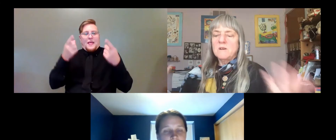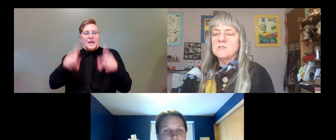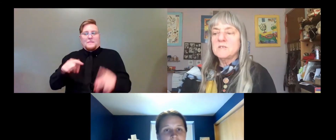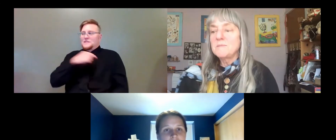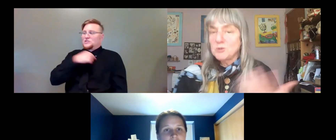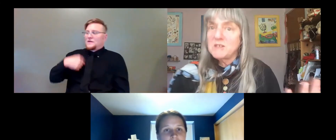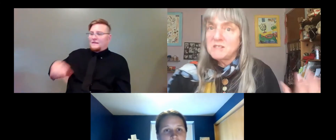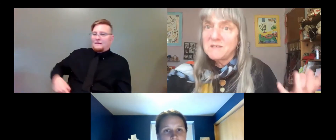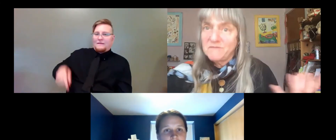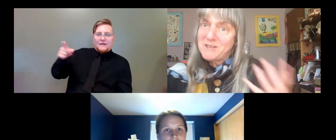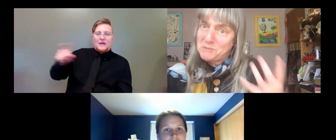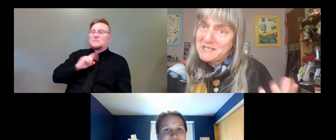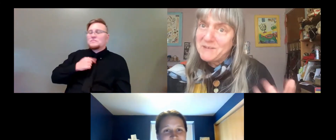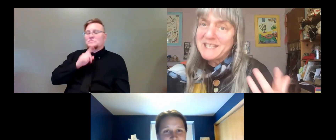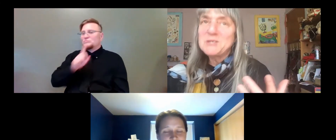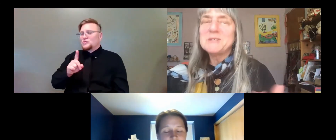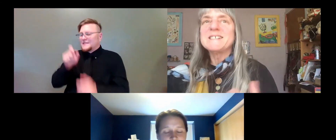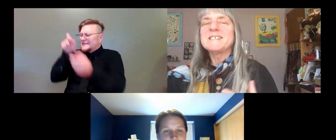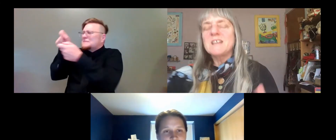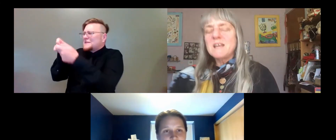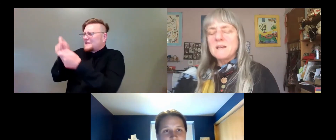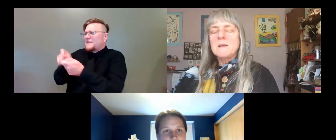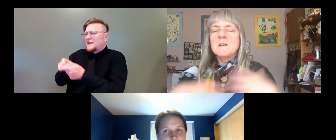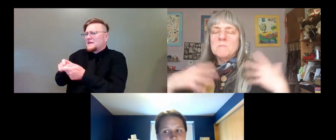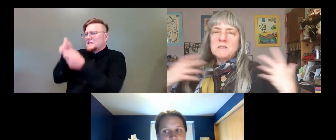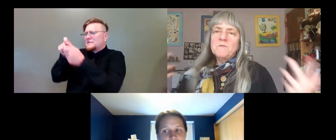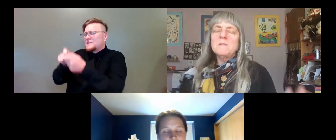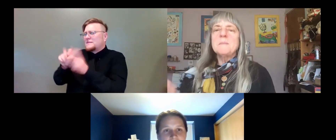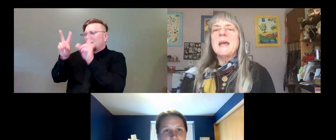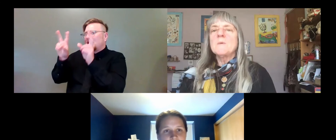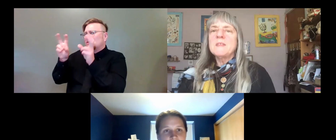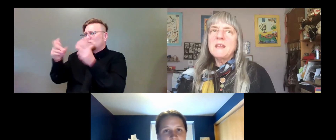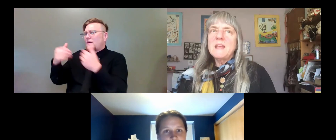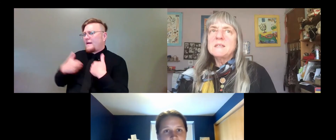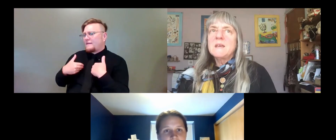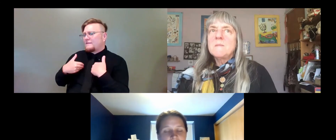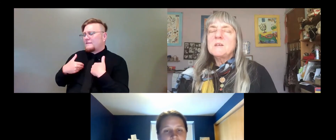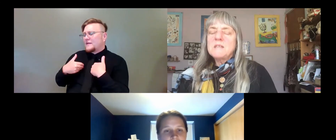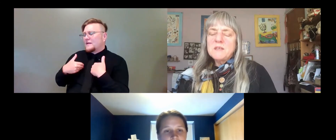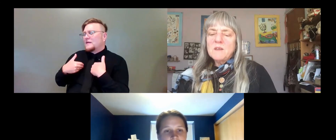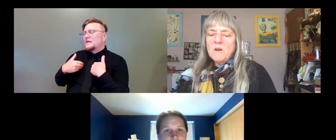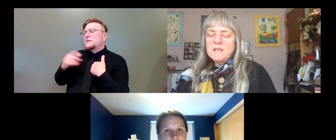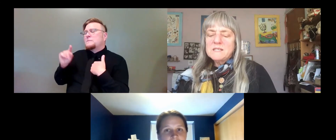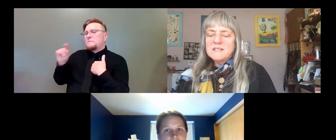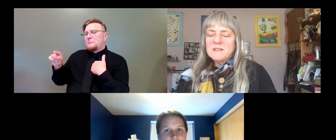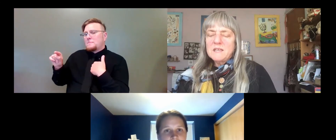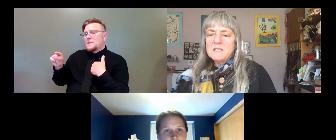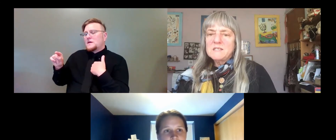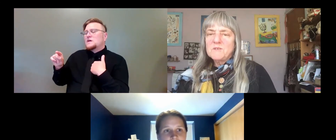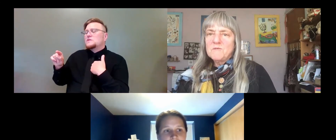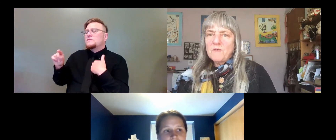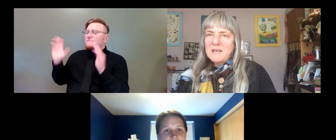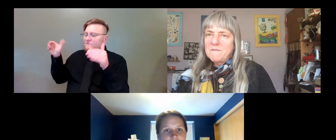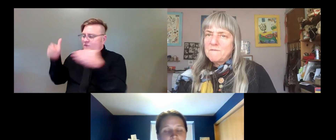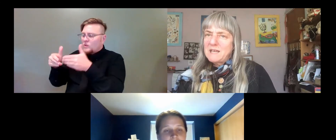also a larger, I'm sure there's very specific issues to China, but to feel power that, and because I think the hardest thing is